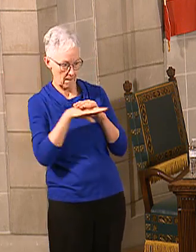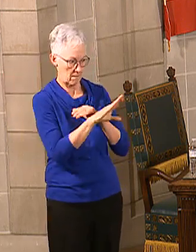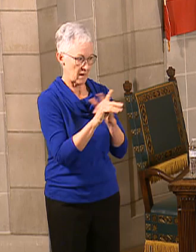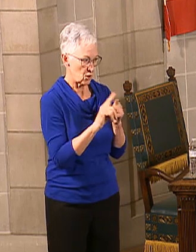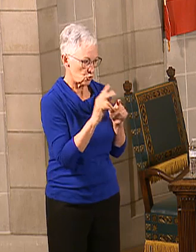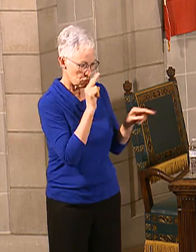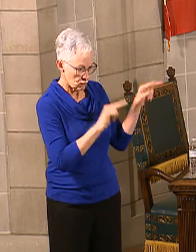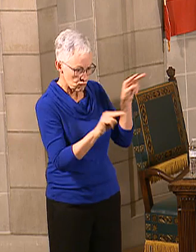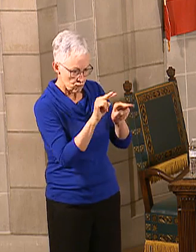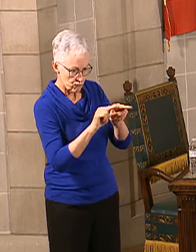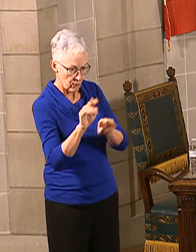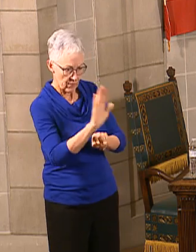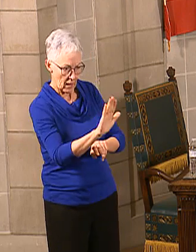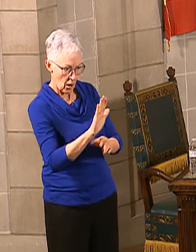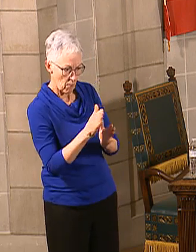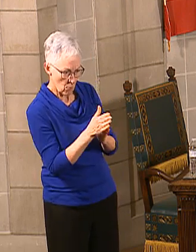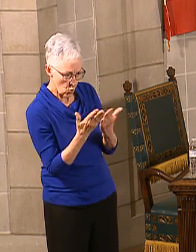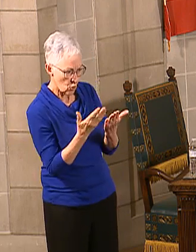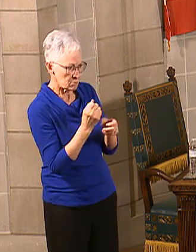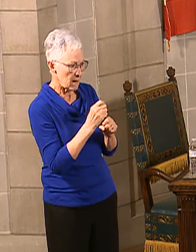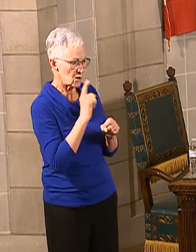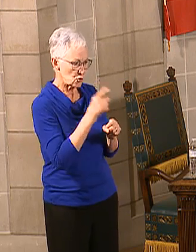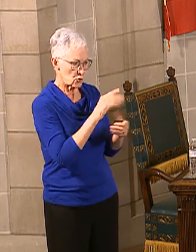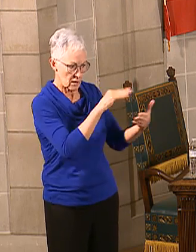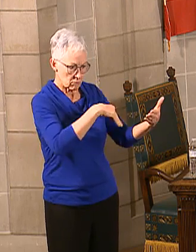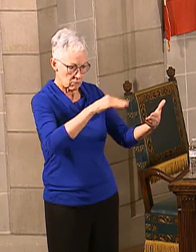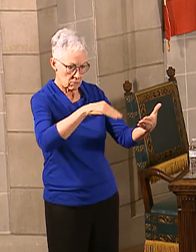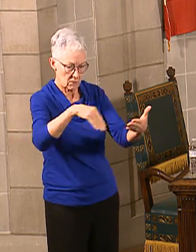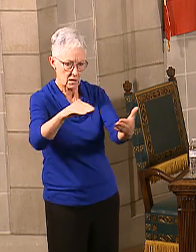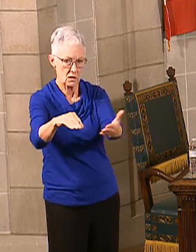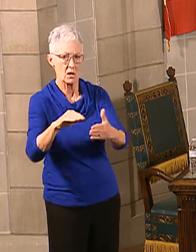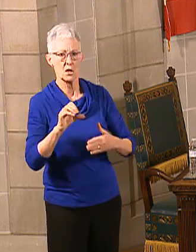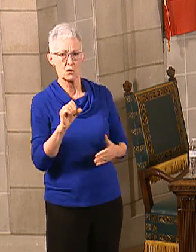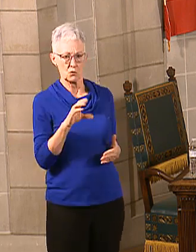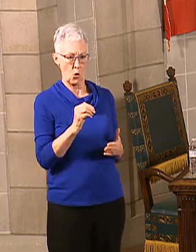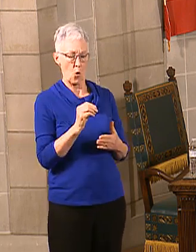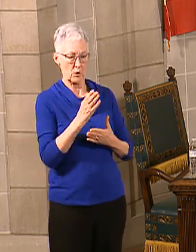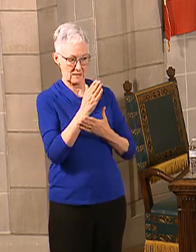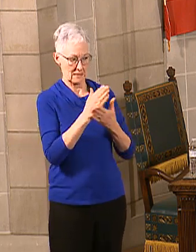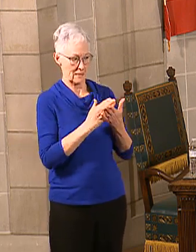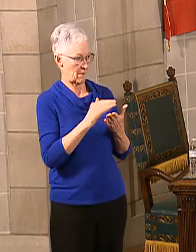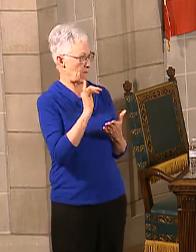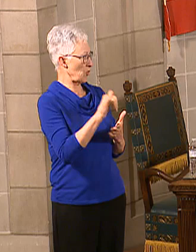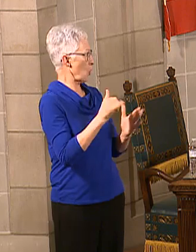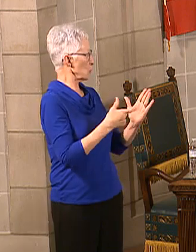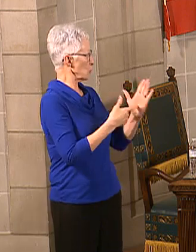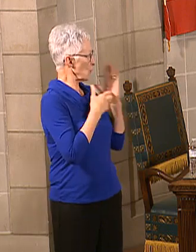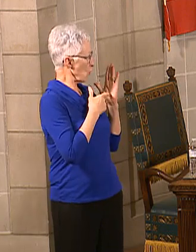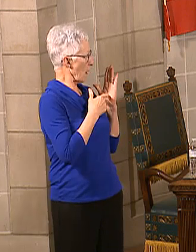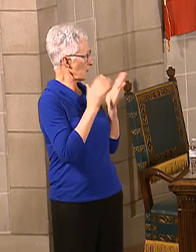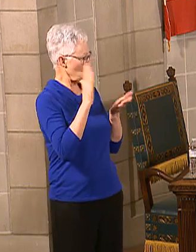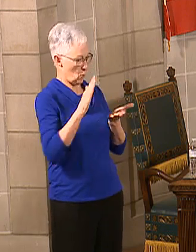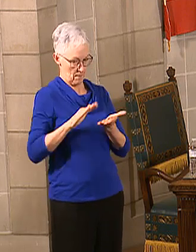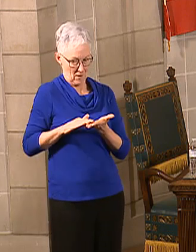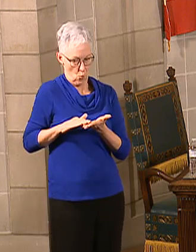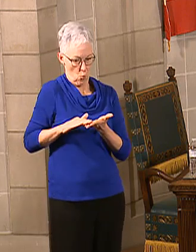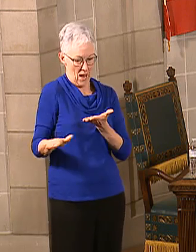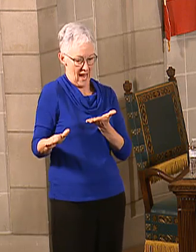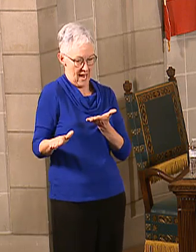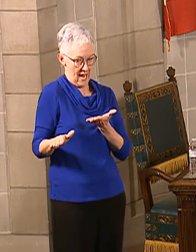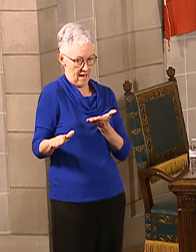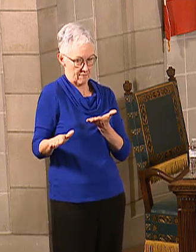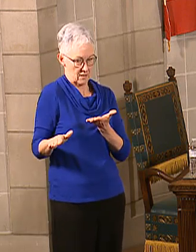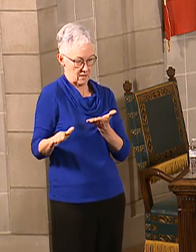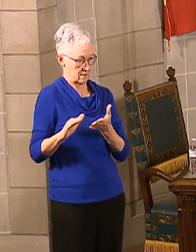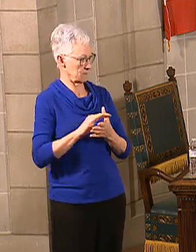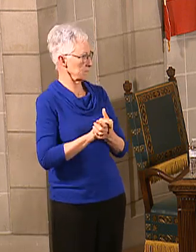the Department of Banking and Finance will be waived during the course of the emergency. So just to be clear, Mark, these are additional